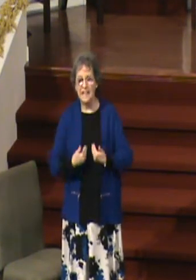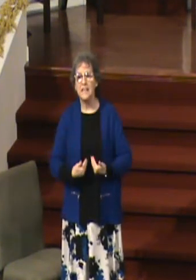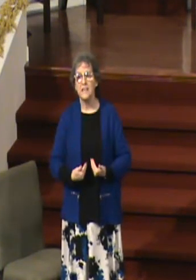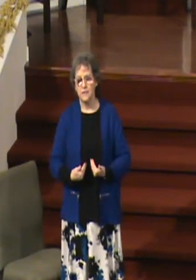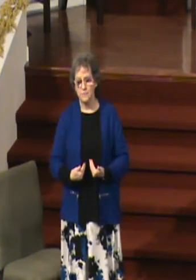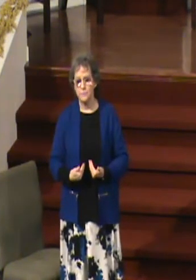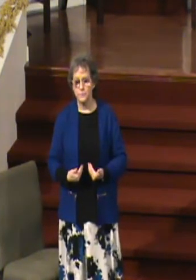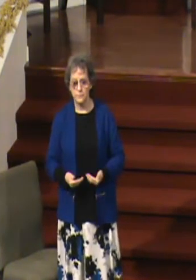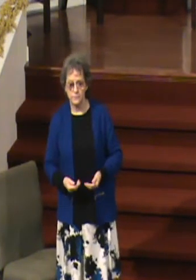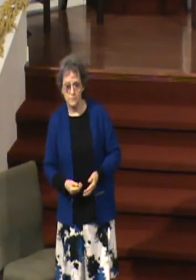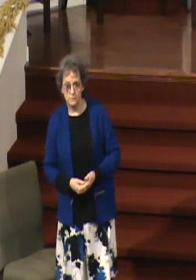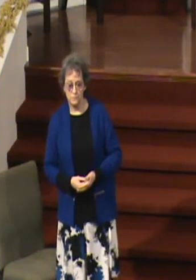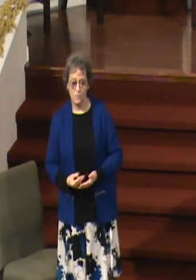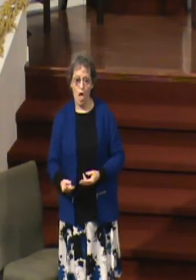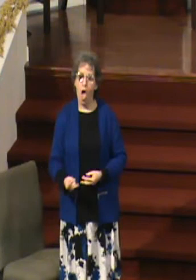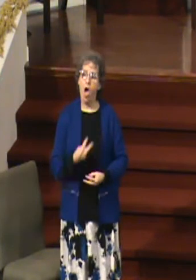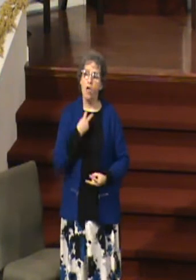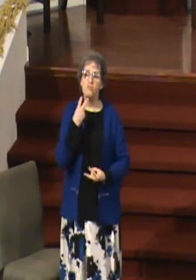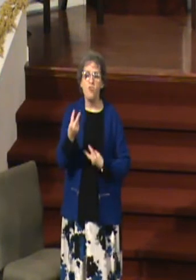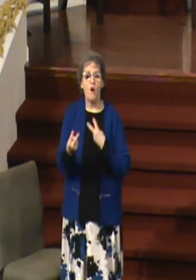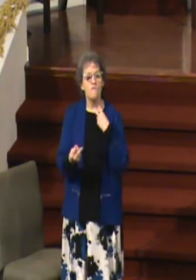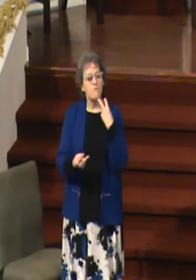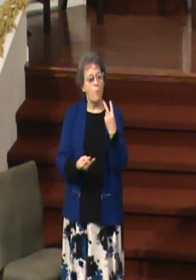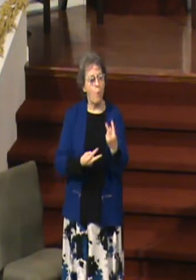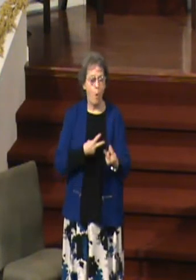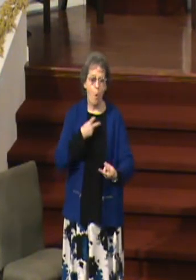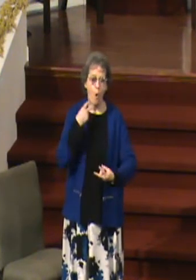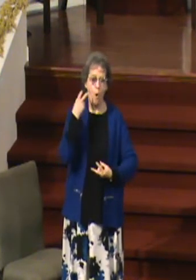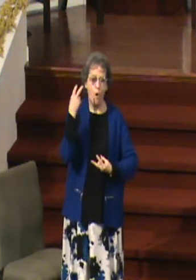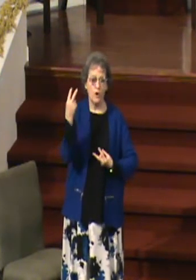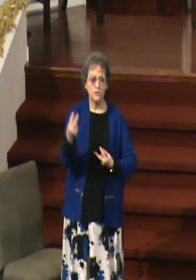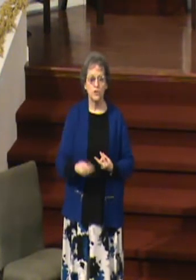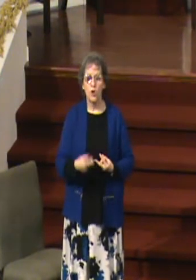The voices of a million